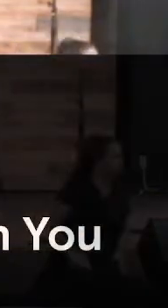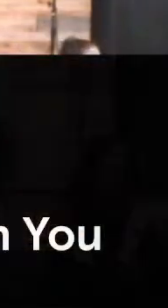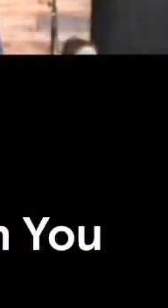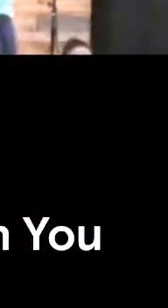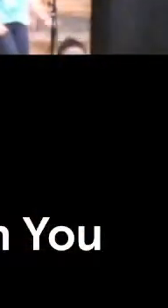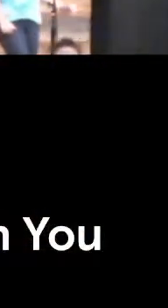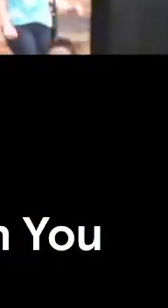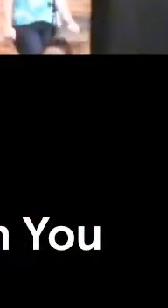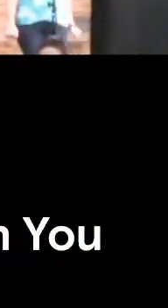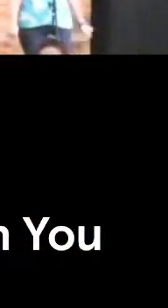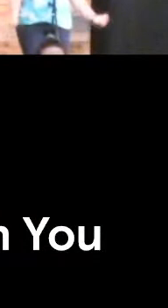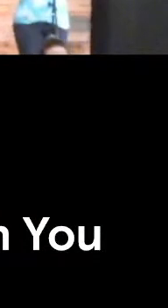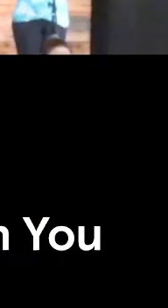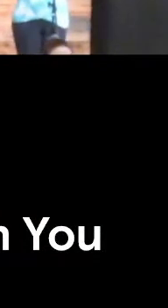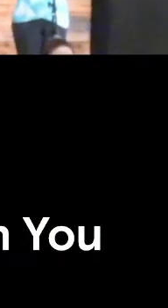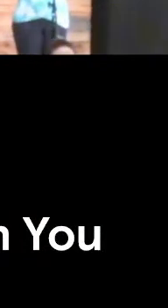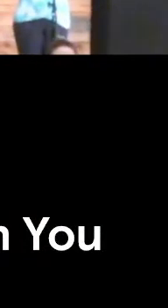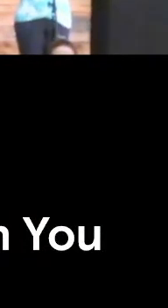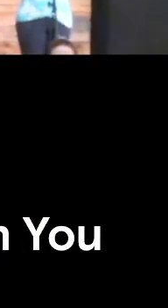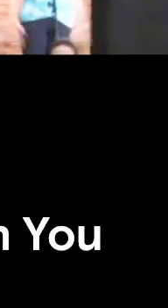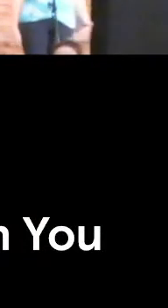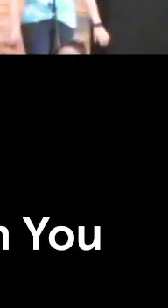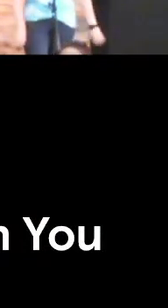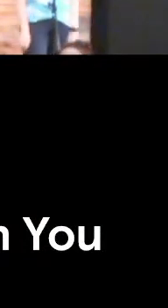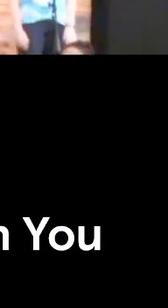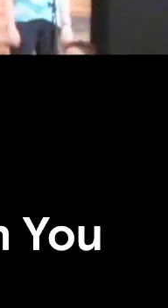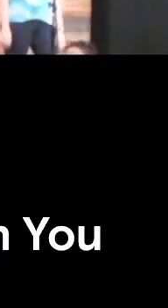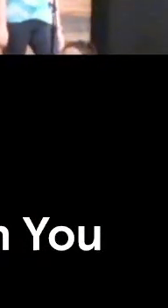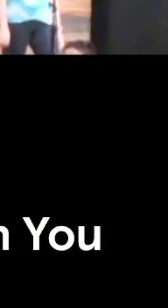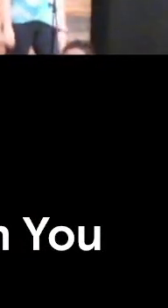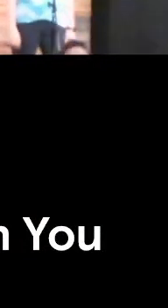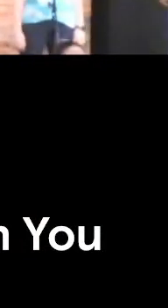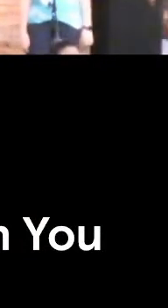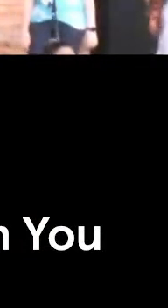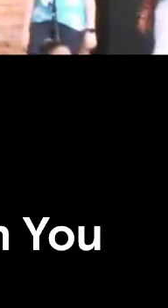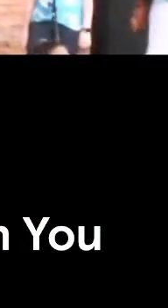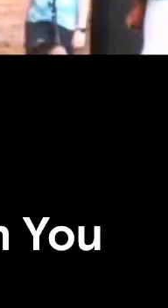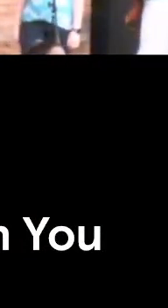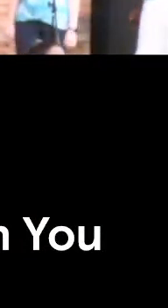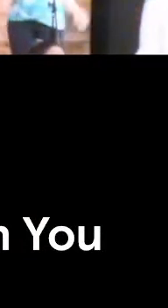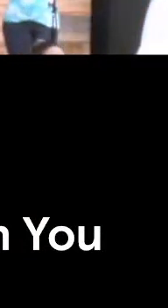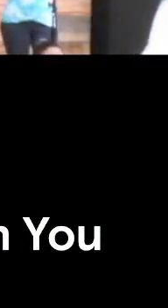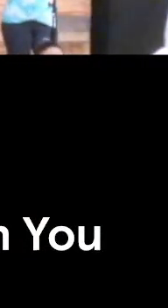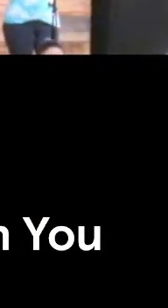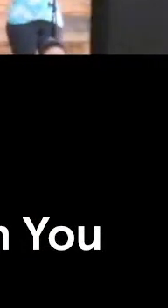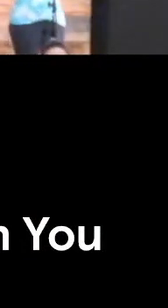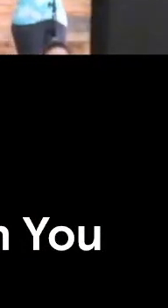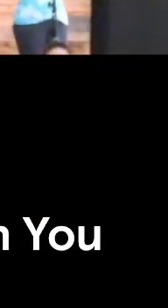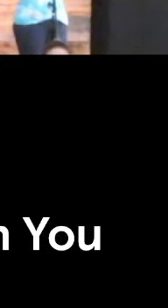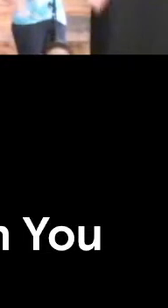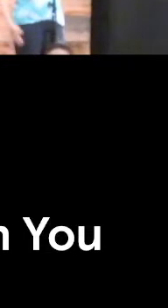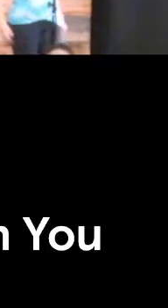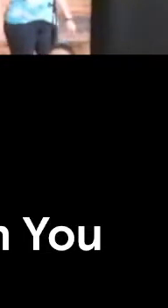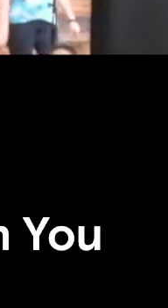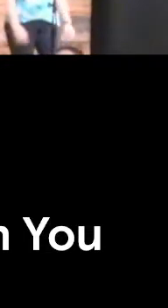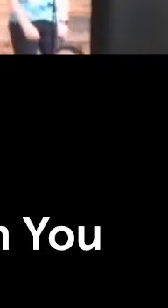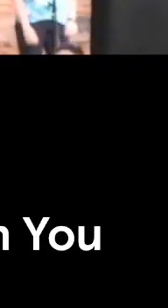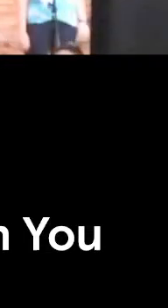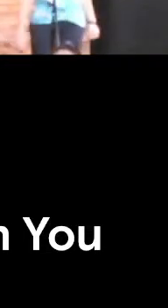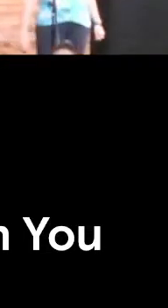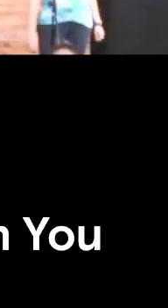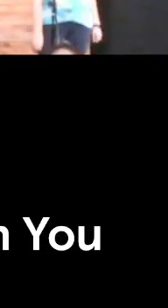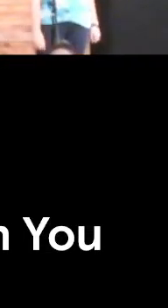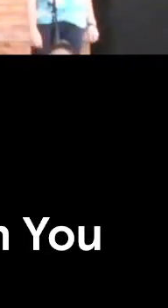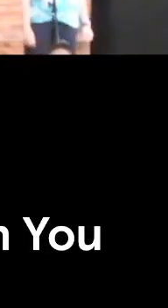how many of you love praise in the Lord wow all five of you how many of you love praise in the Lord huh cool